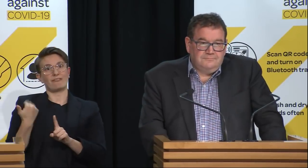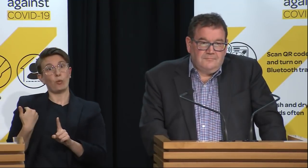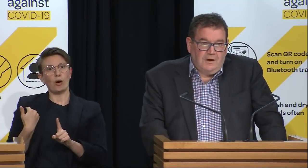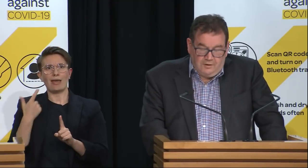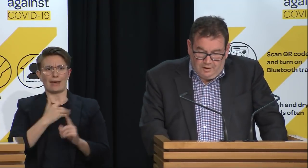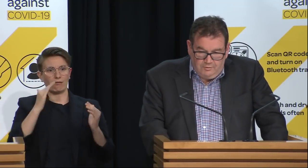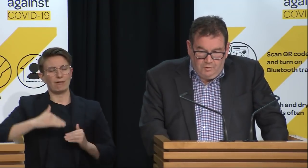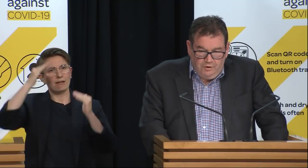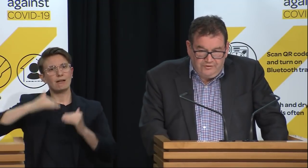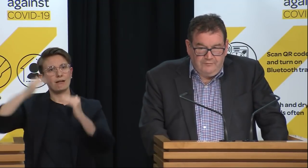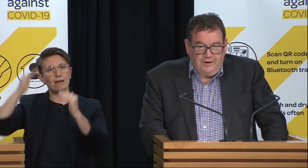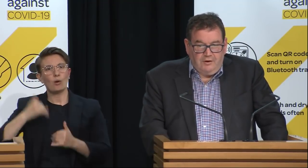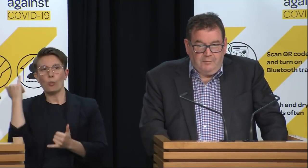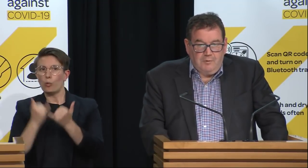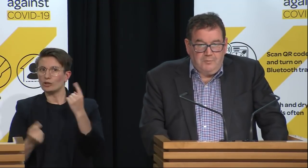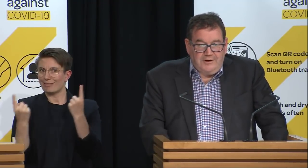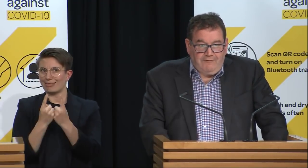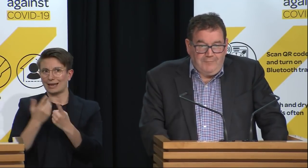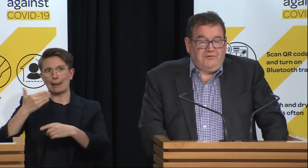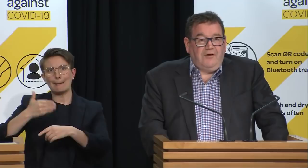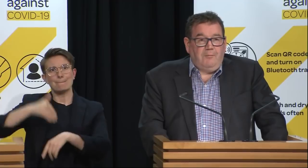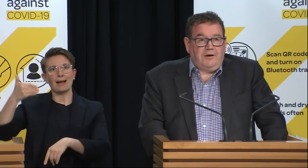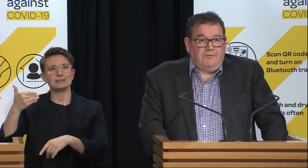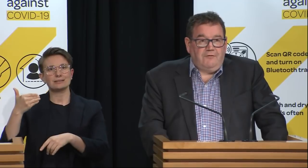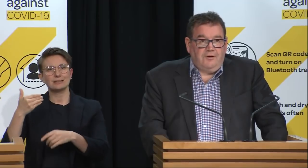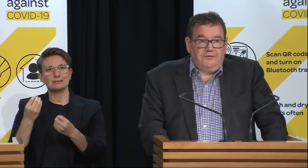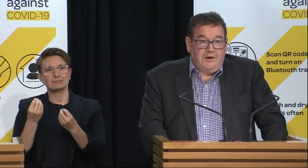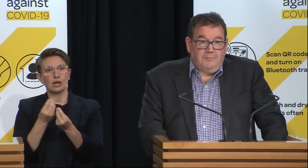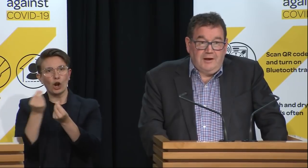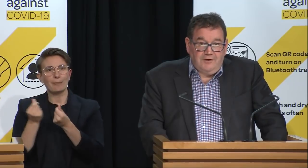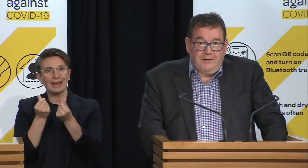the worst thing for the economy? No, the worst thing for the economy would be to have a massive outbreak of